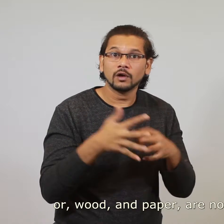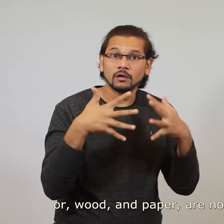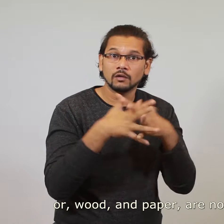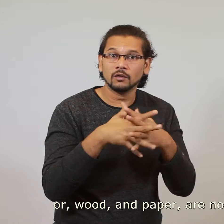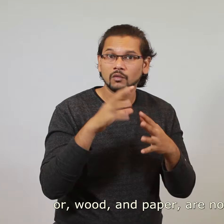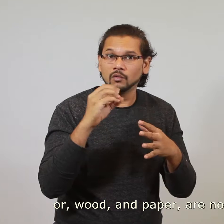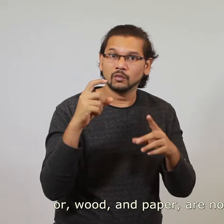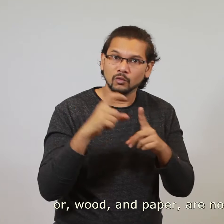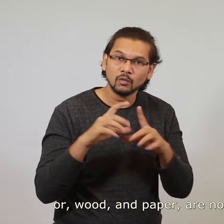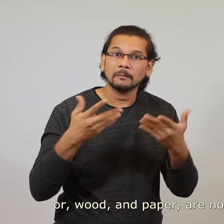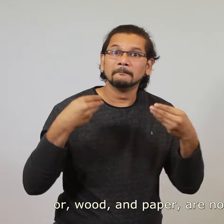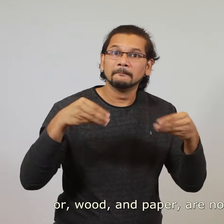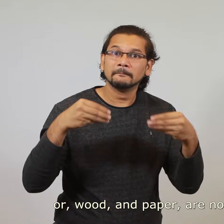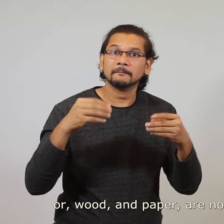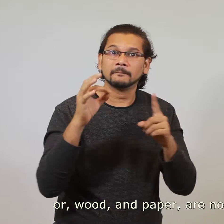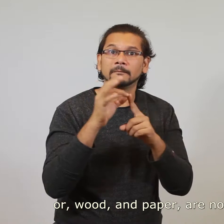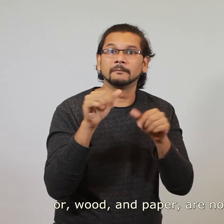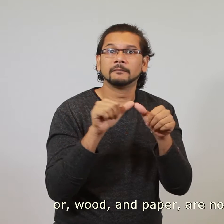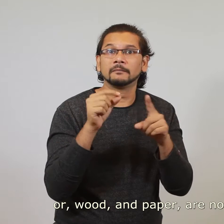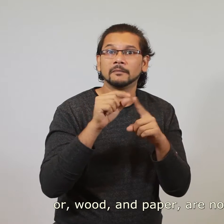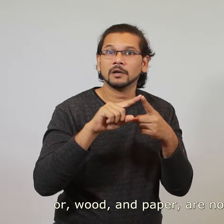or wood and paper are not magnetic.